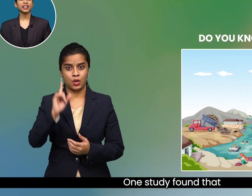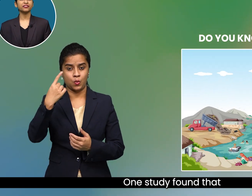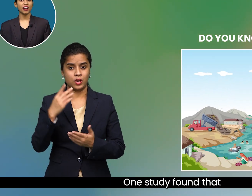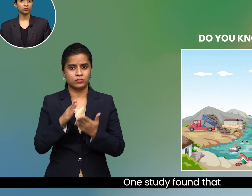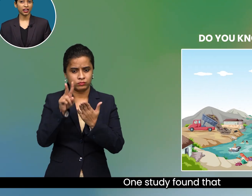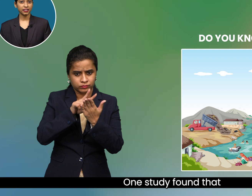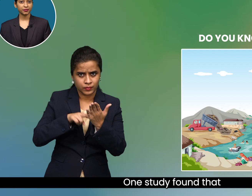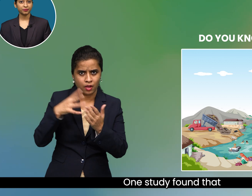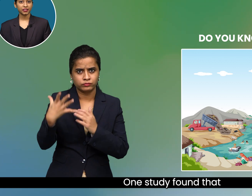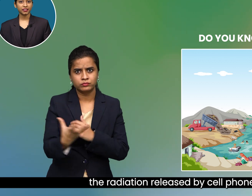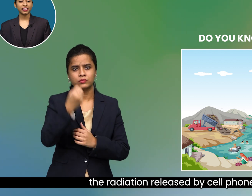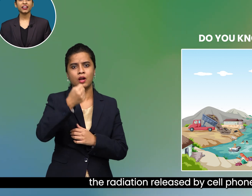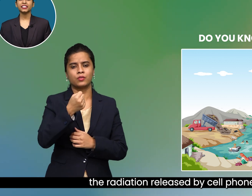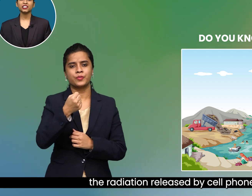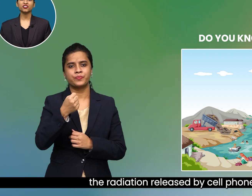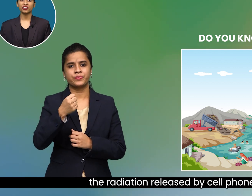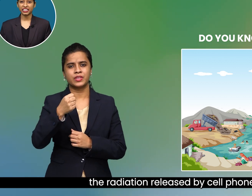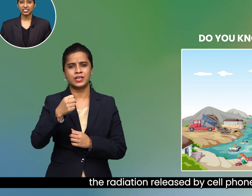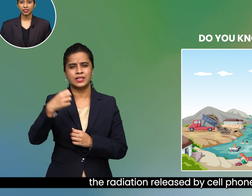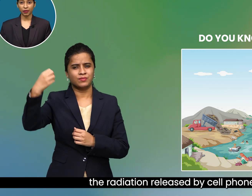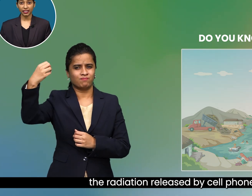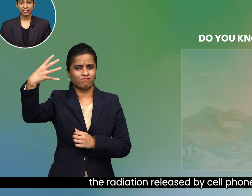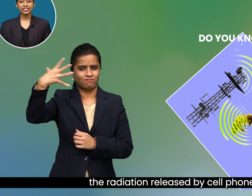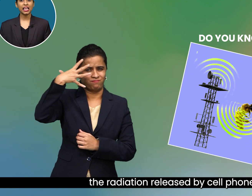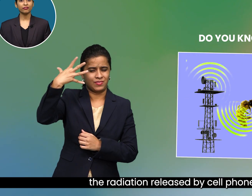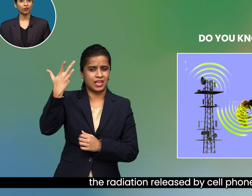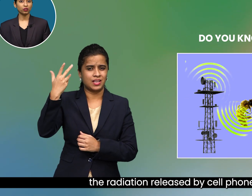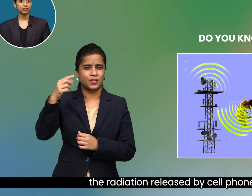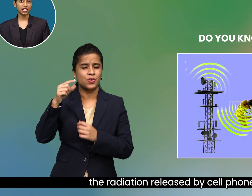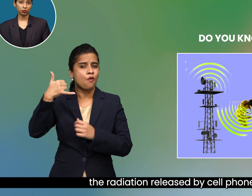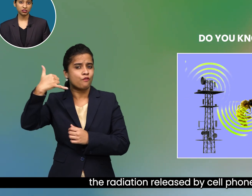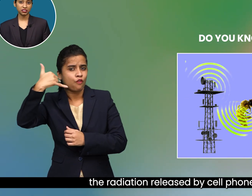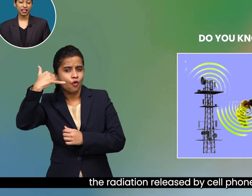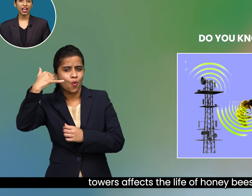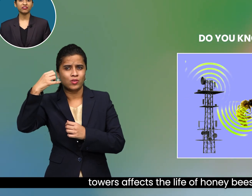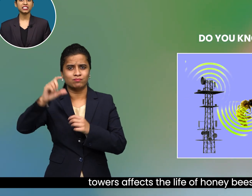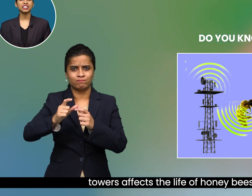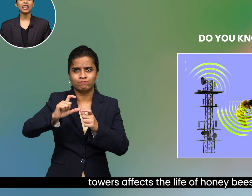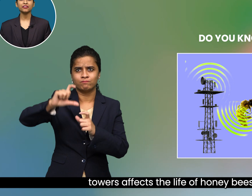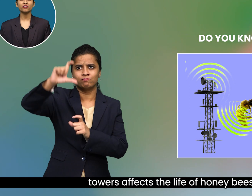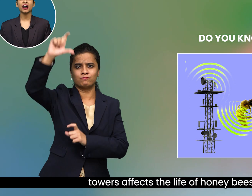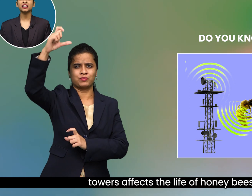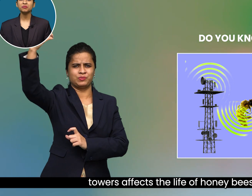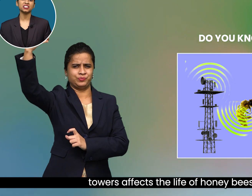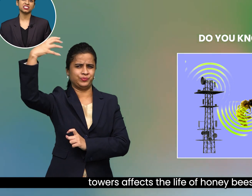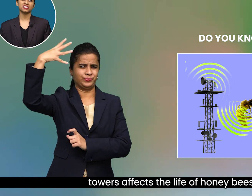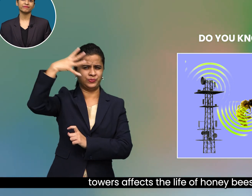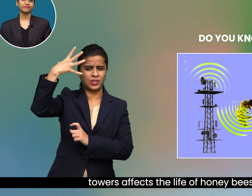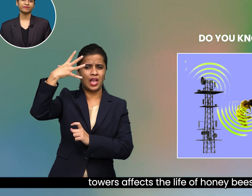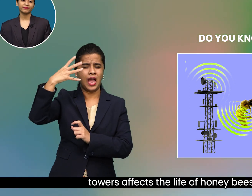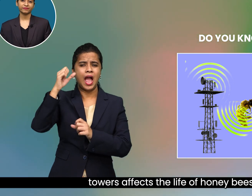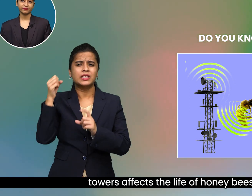One study found that the radiation released by cell phone towers affects the life of